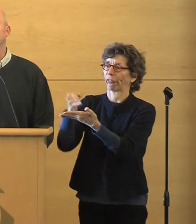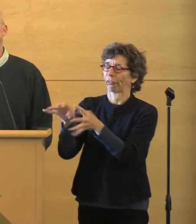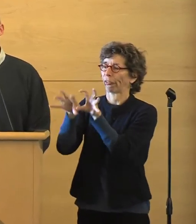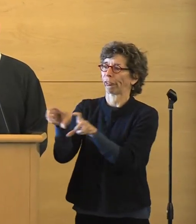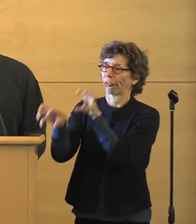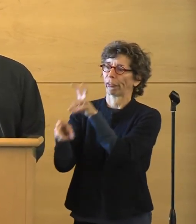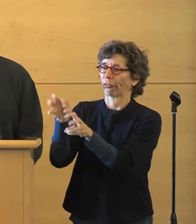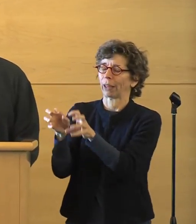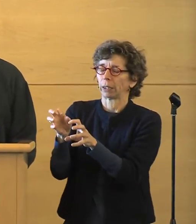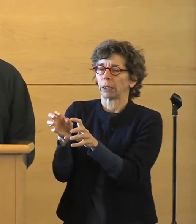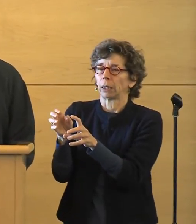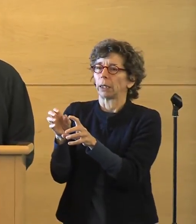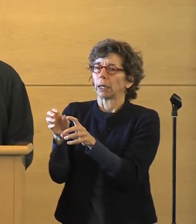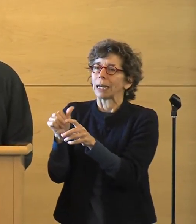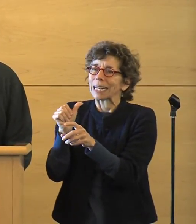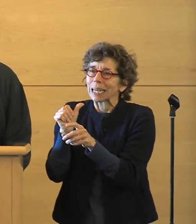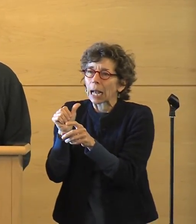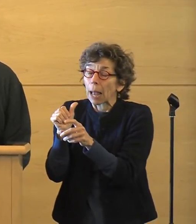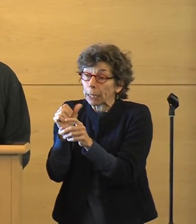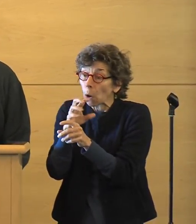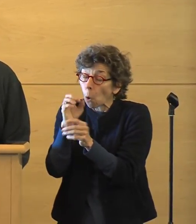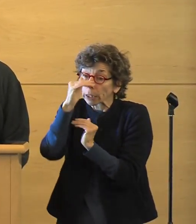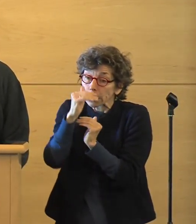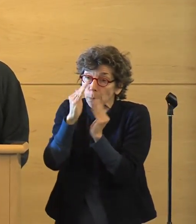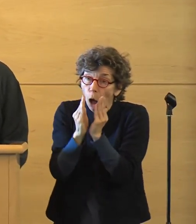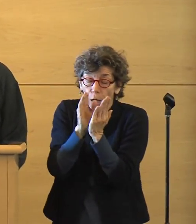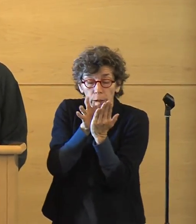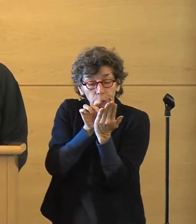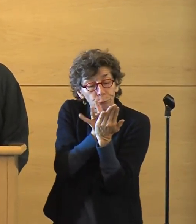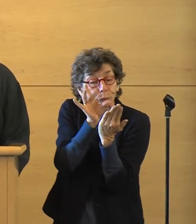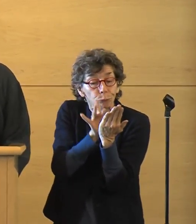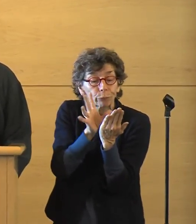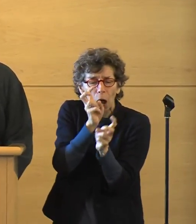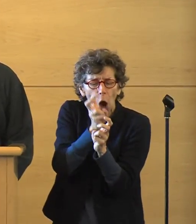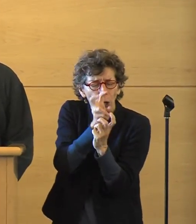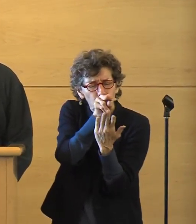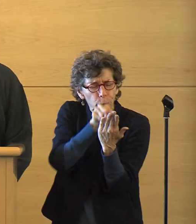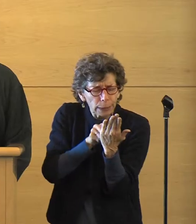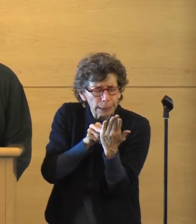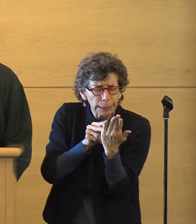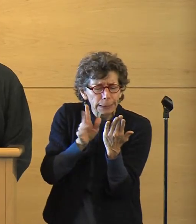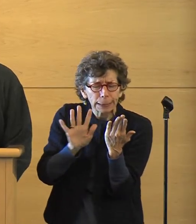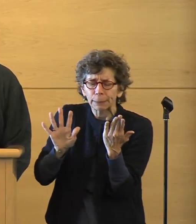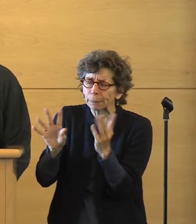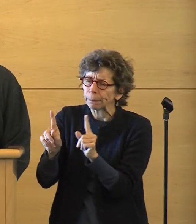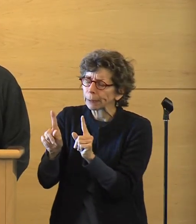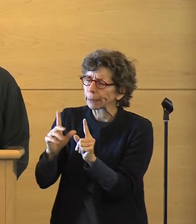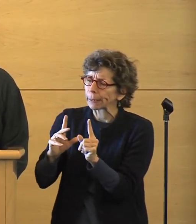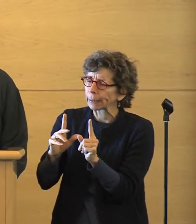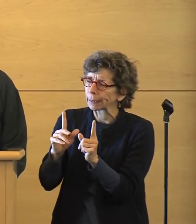It doesn't. It's very graphic oriented, and I've been expressing for a while now that isn't going to be very